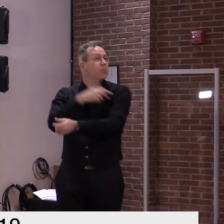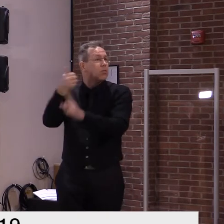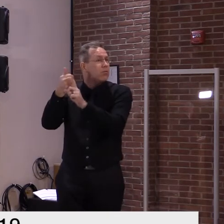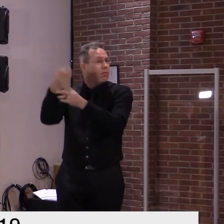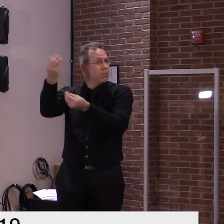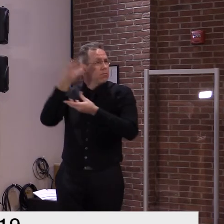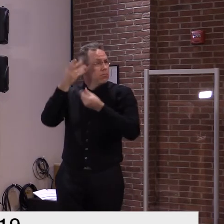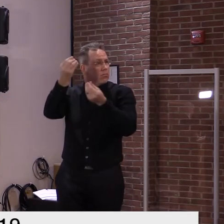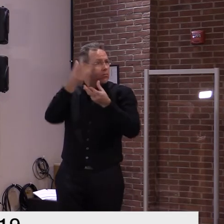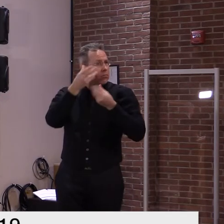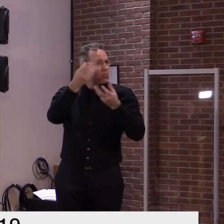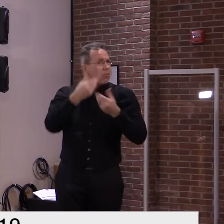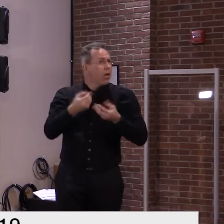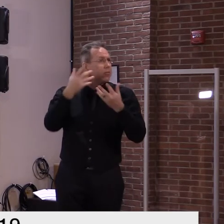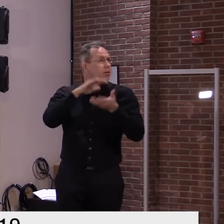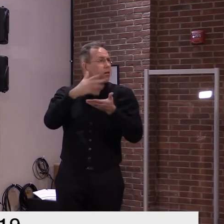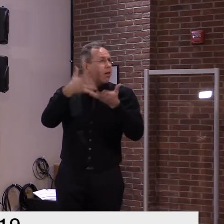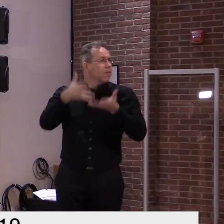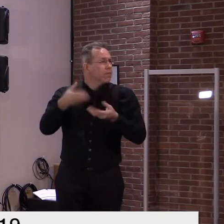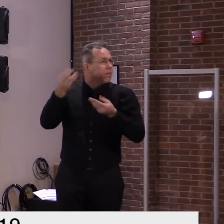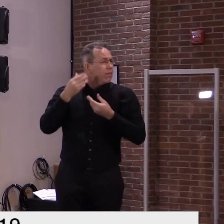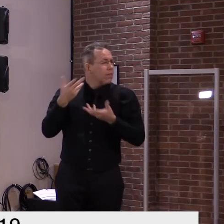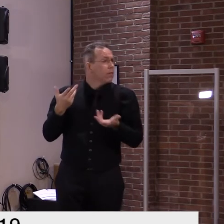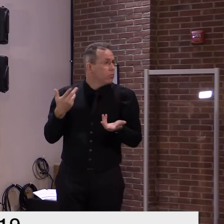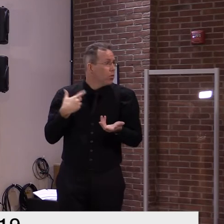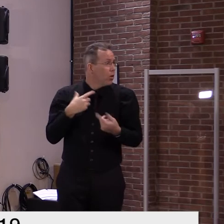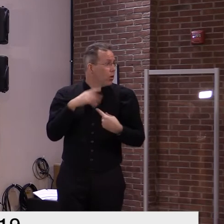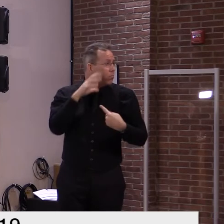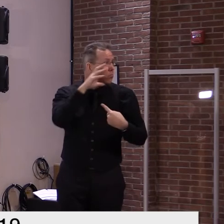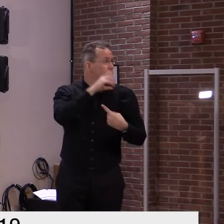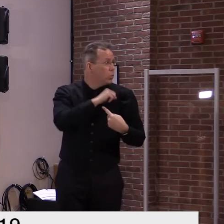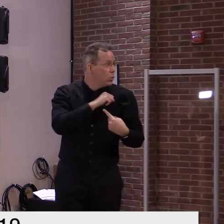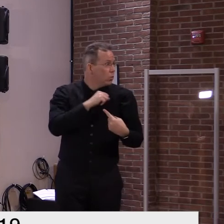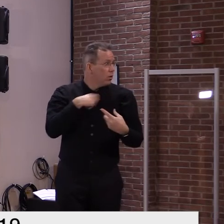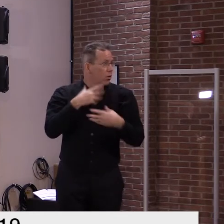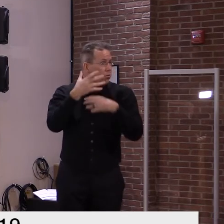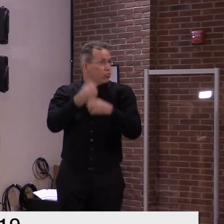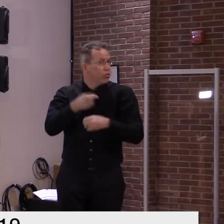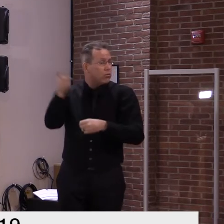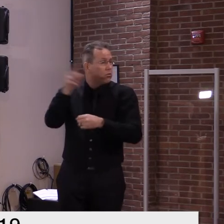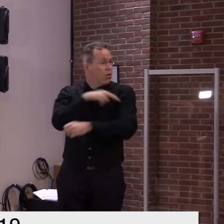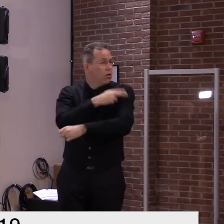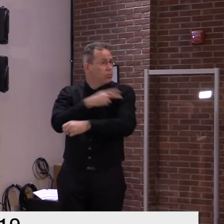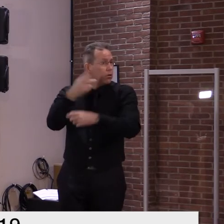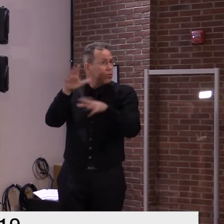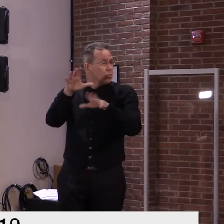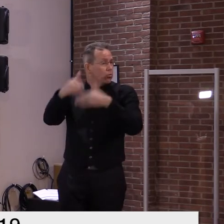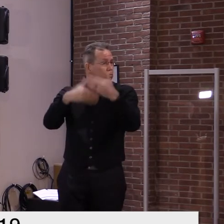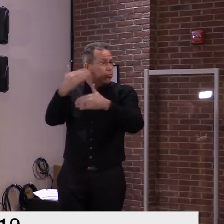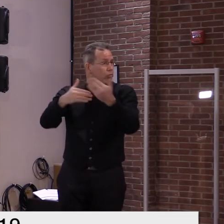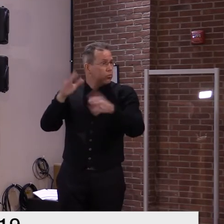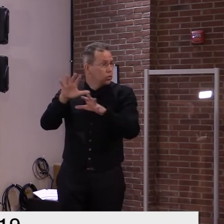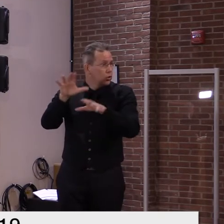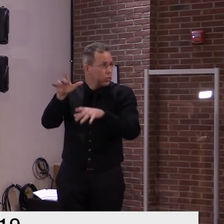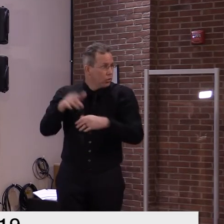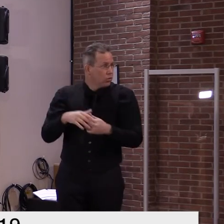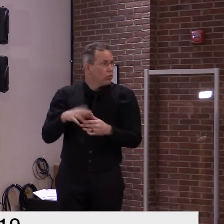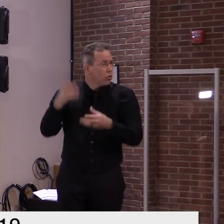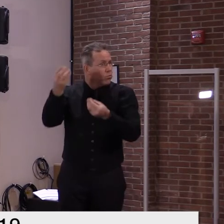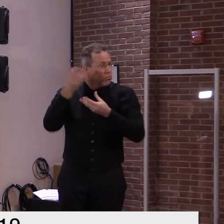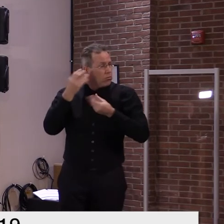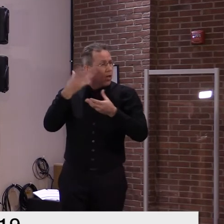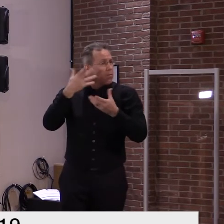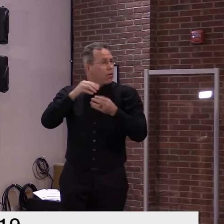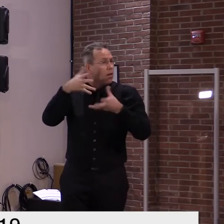self, I would hope, are identifying as 1A and are 1A, but I will check on that for numbers. In the